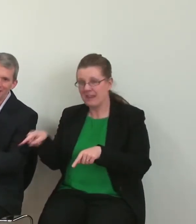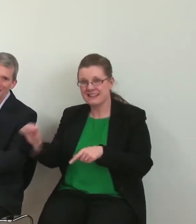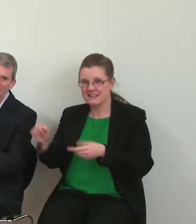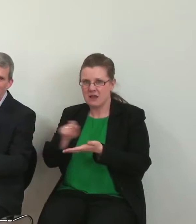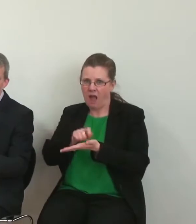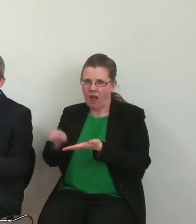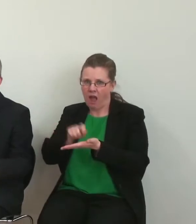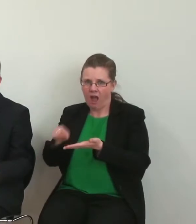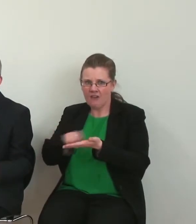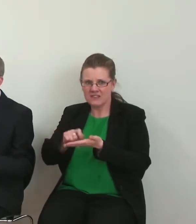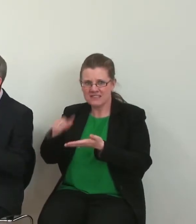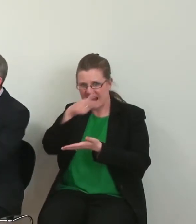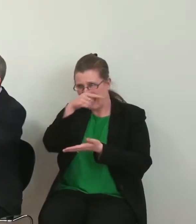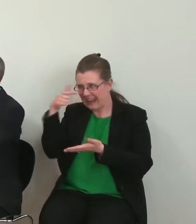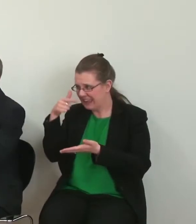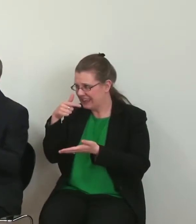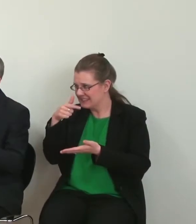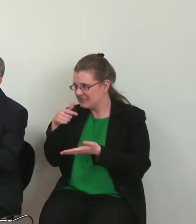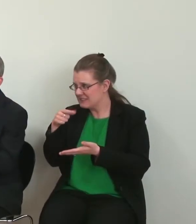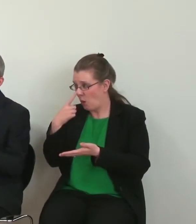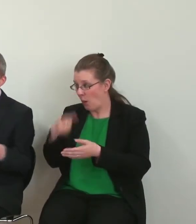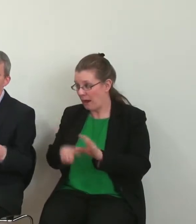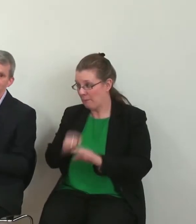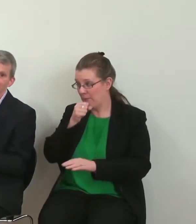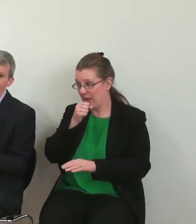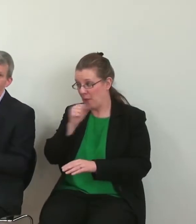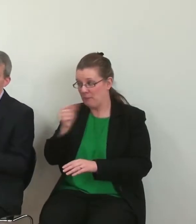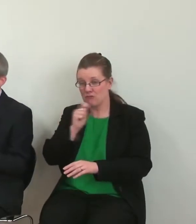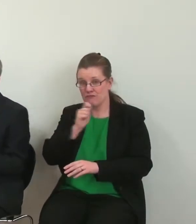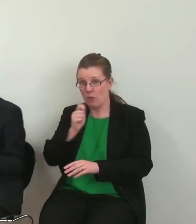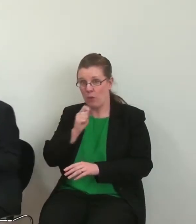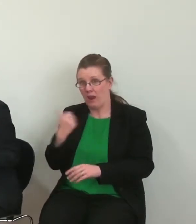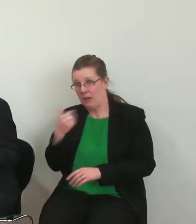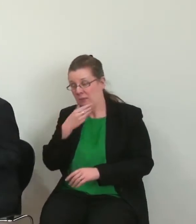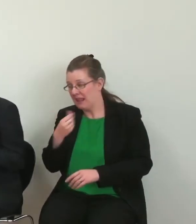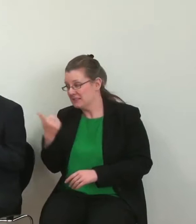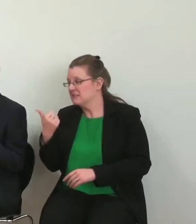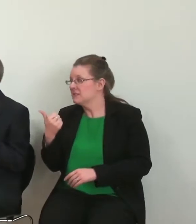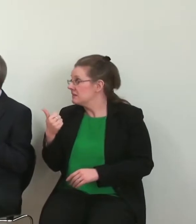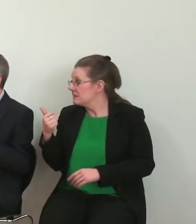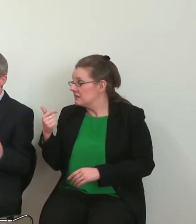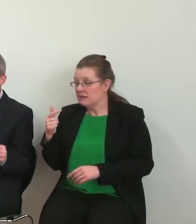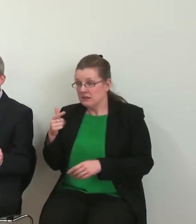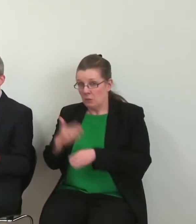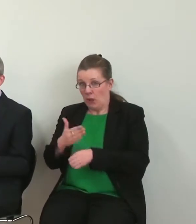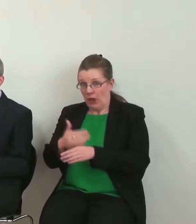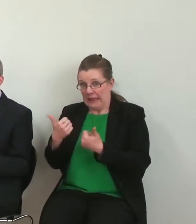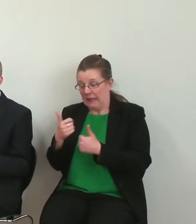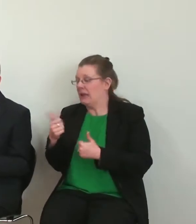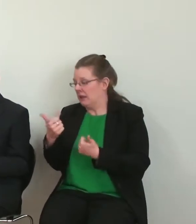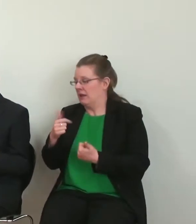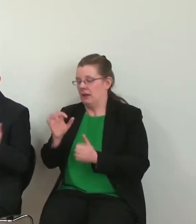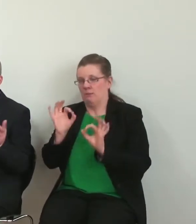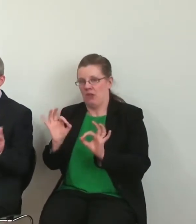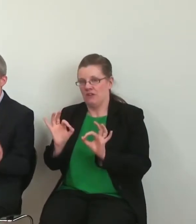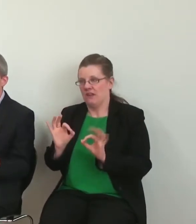in. Pick up the. Yeah. Sorry. You can hear me now. Microphone. Yeah. Is that coming through? Oh, it's perfect. Yeah. Superb. Yeah.